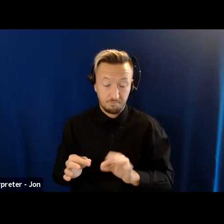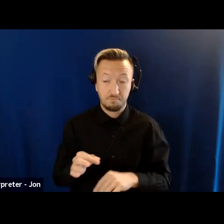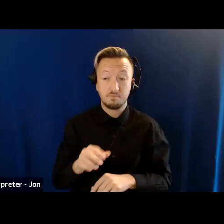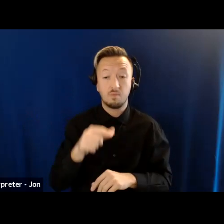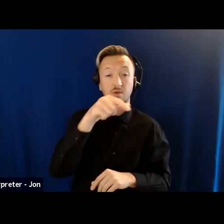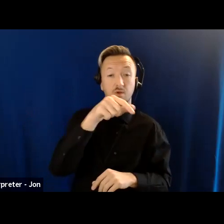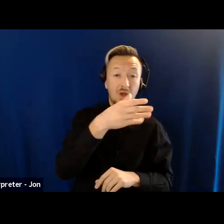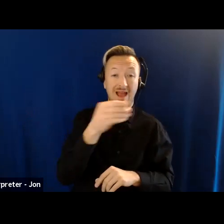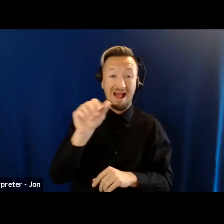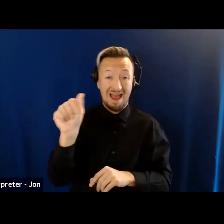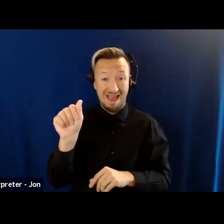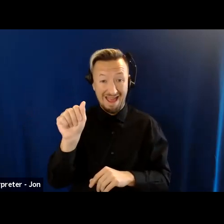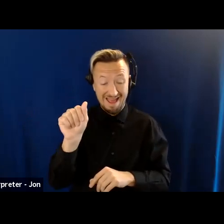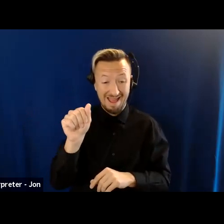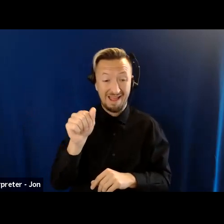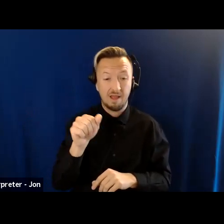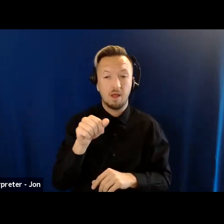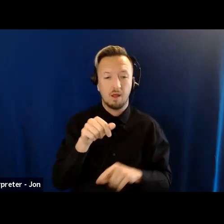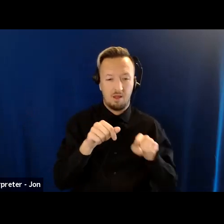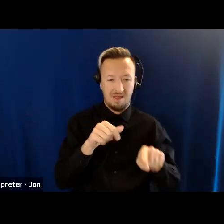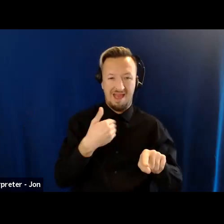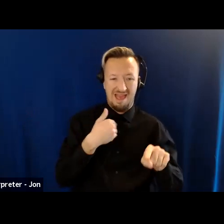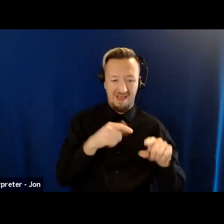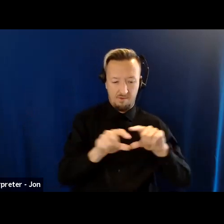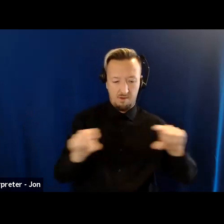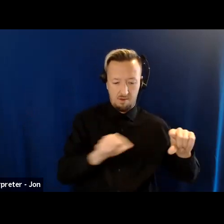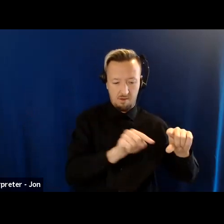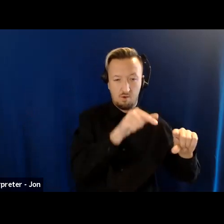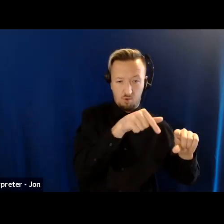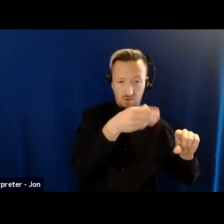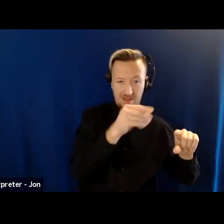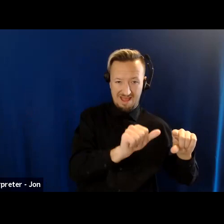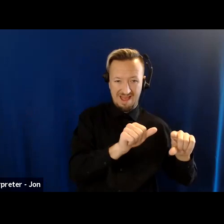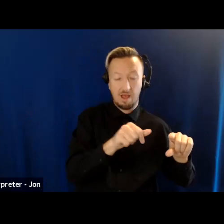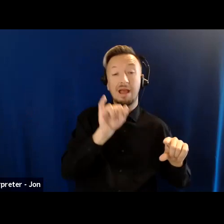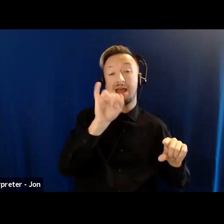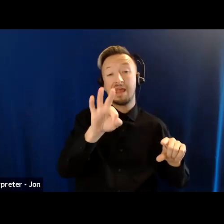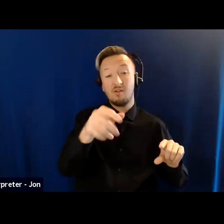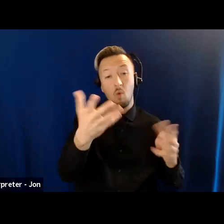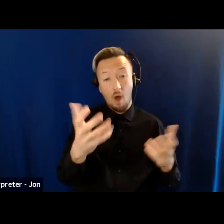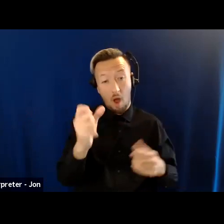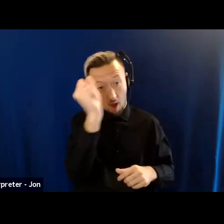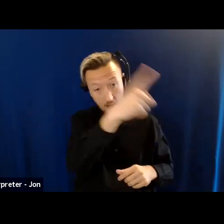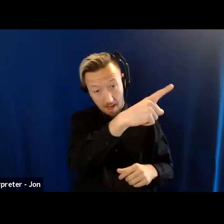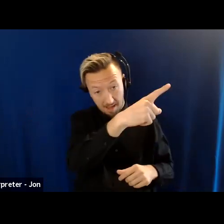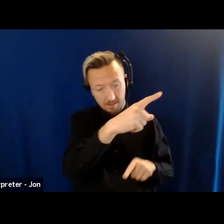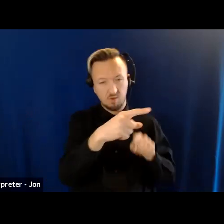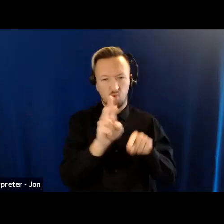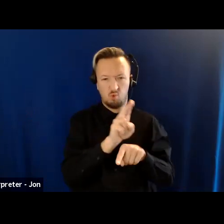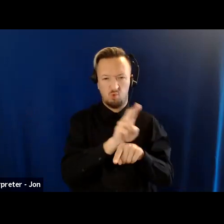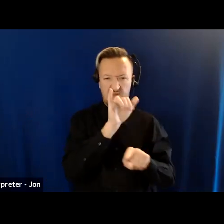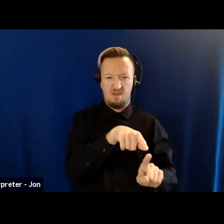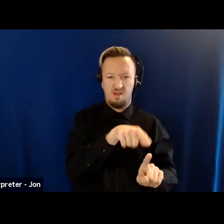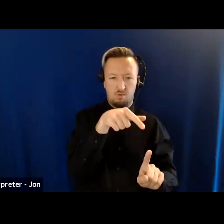times, please note the Q&A box on the menu bar. Please only submit questions there, as